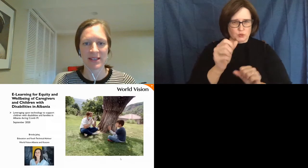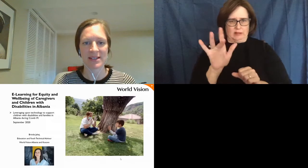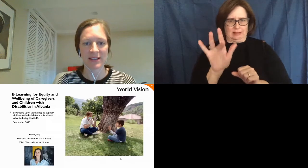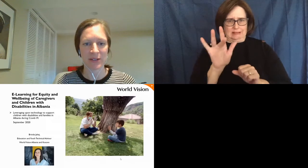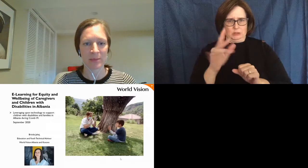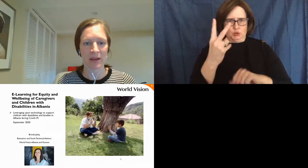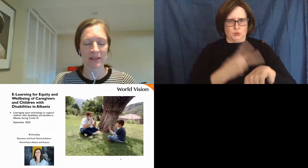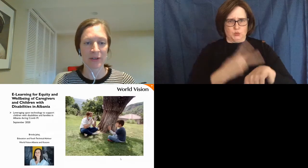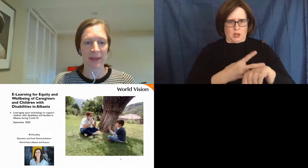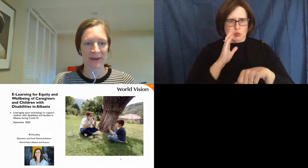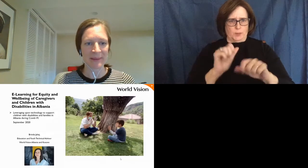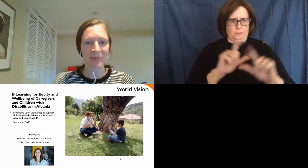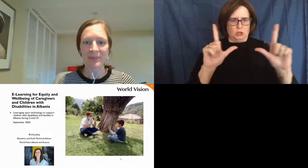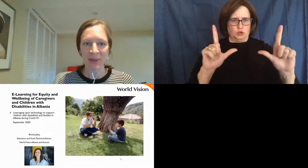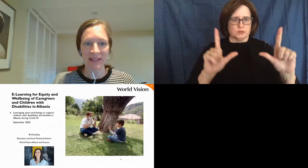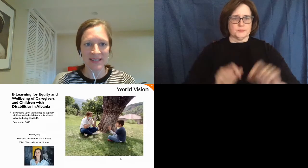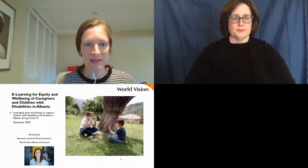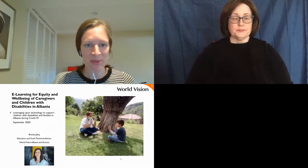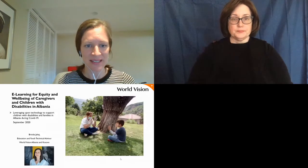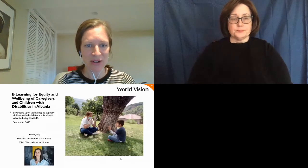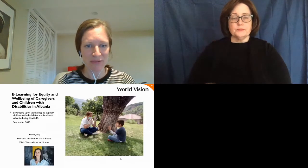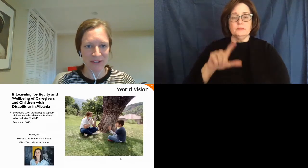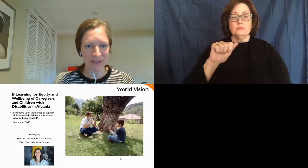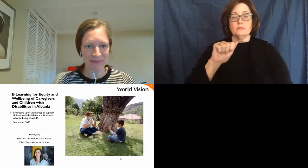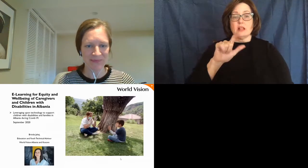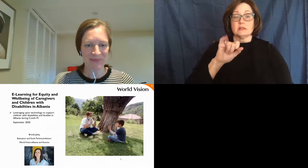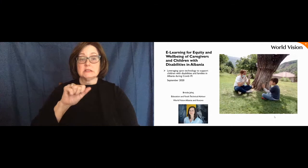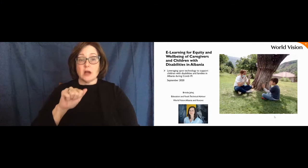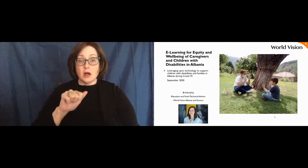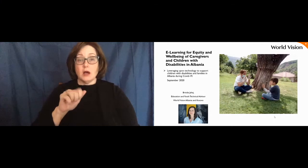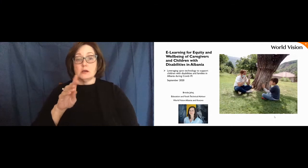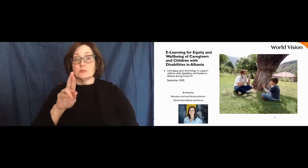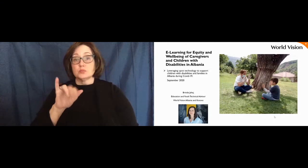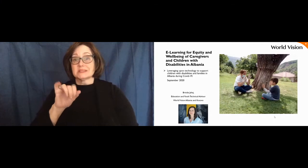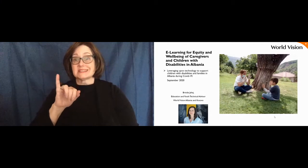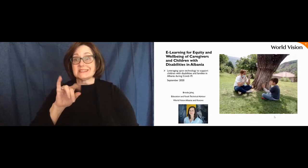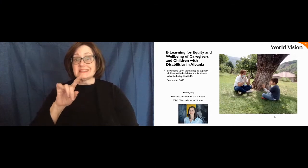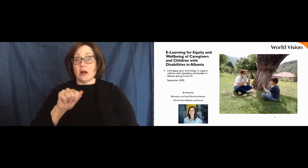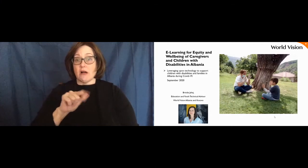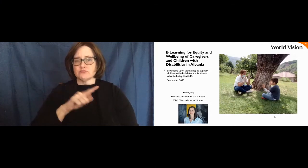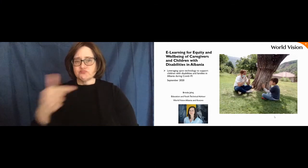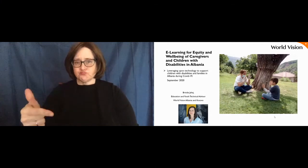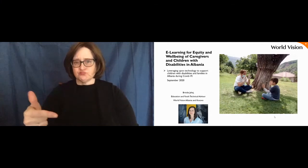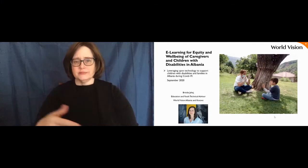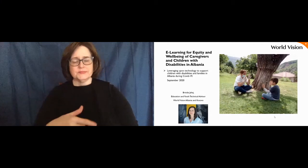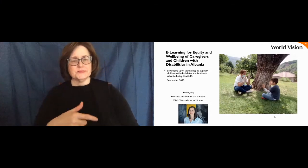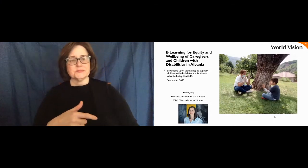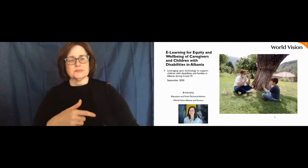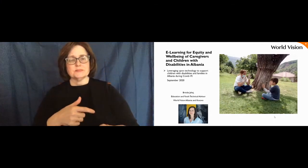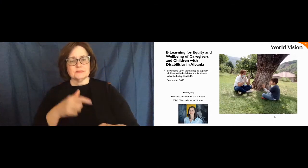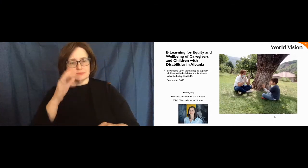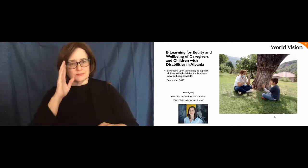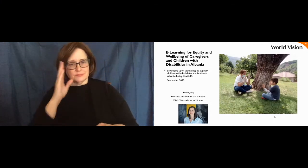that you can see it a little better. But Alisa and Brisida, over to you. Yes, thank you. So hello everyone, my name is